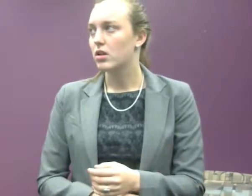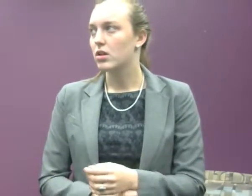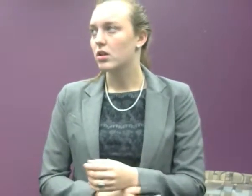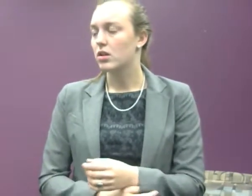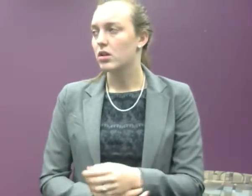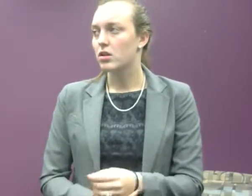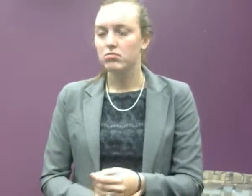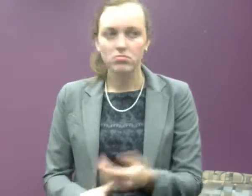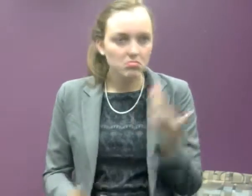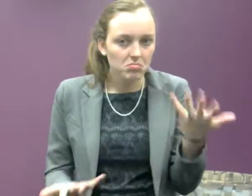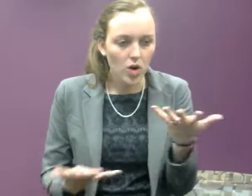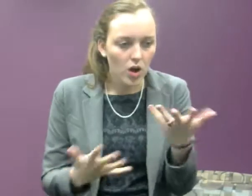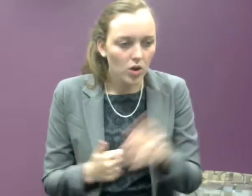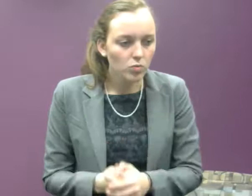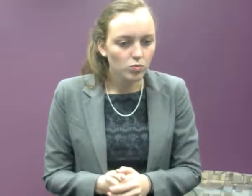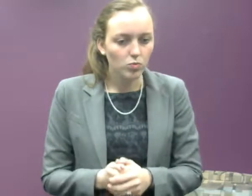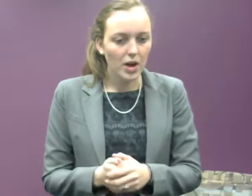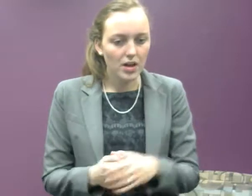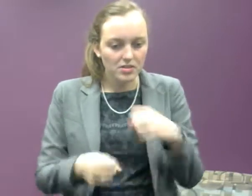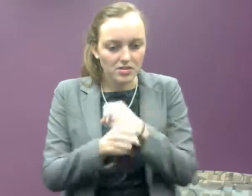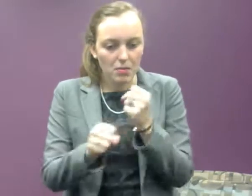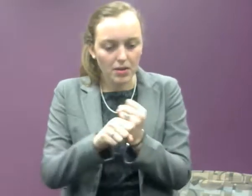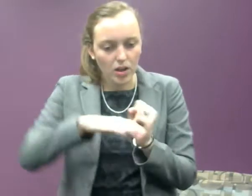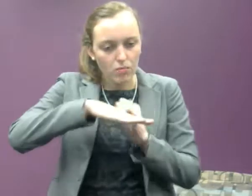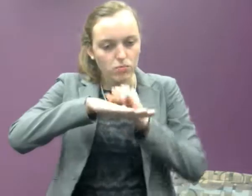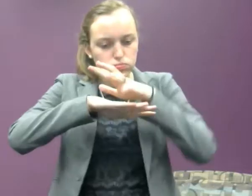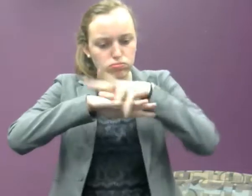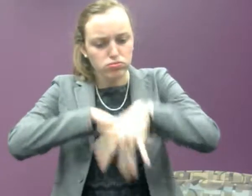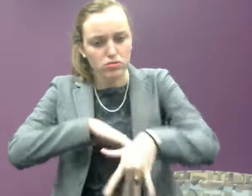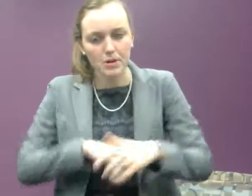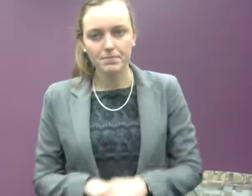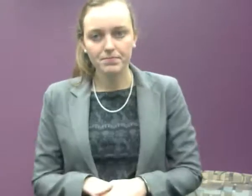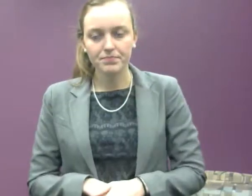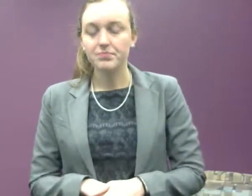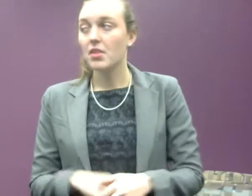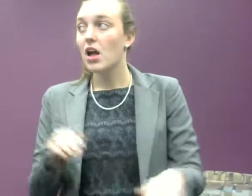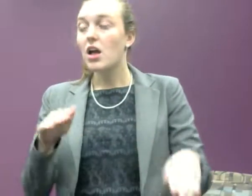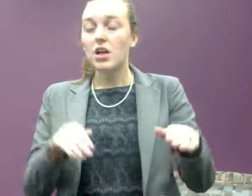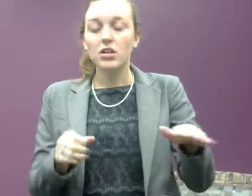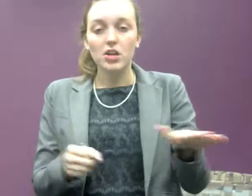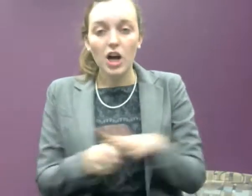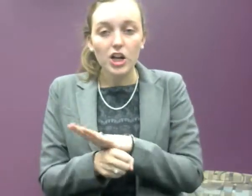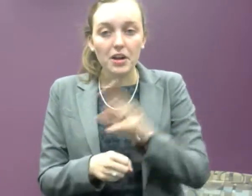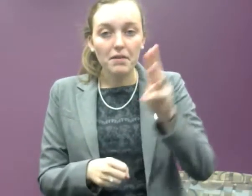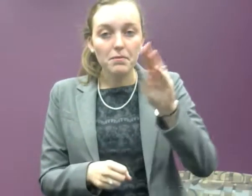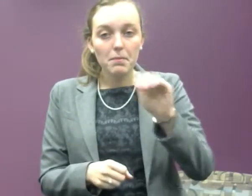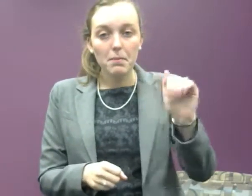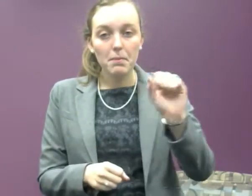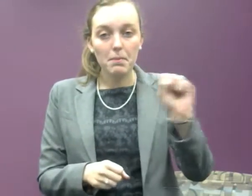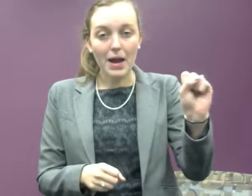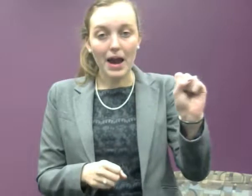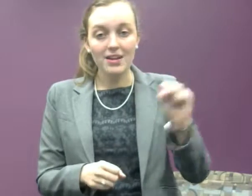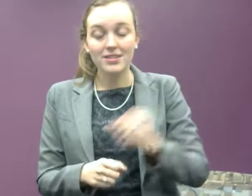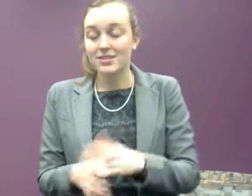Anybody? We get enough mass in here that gravity's pulling down on the mass, we can overcome